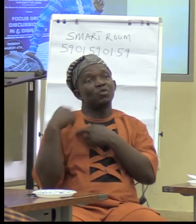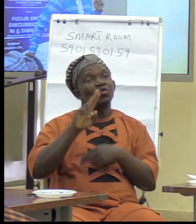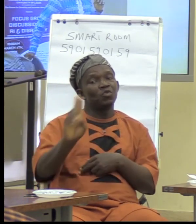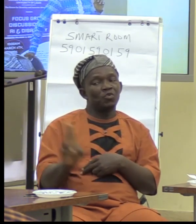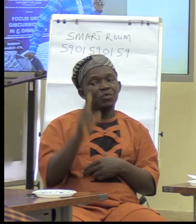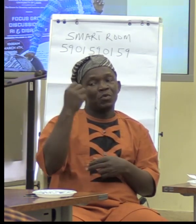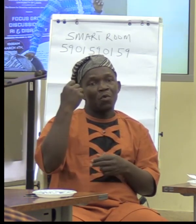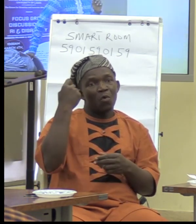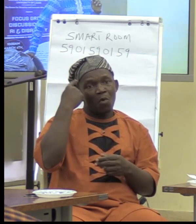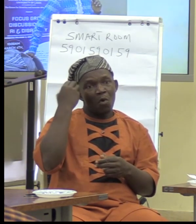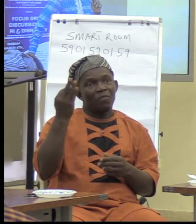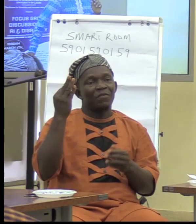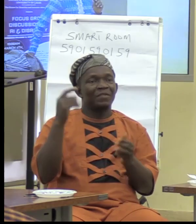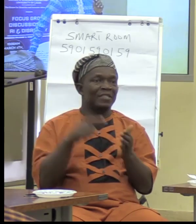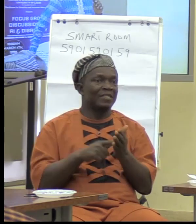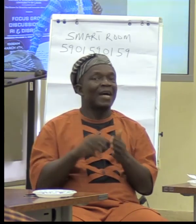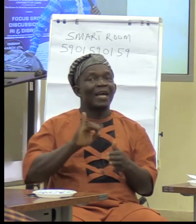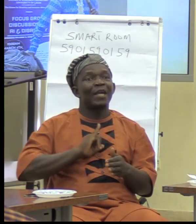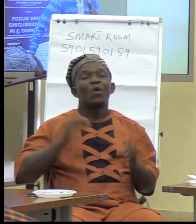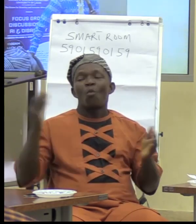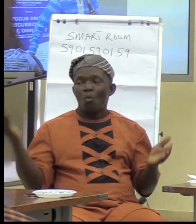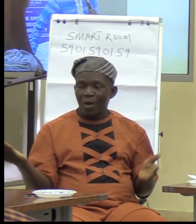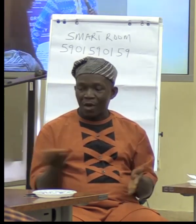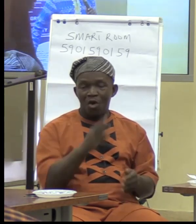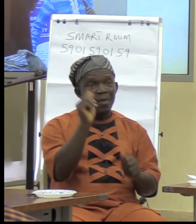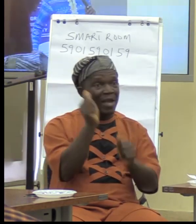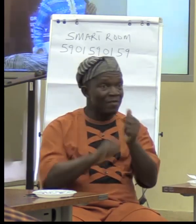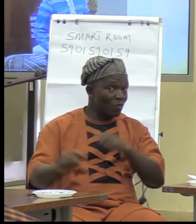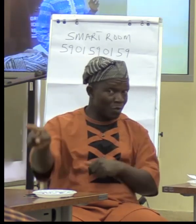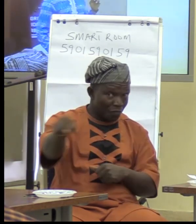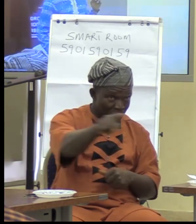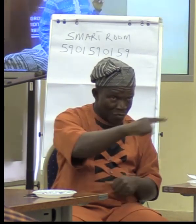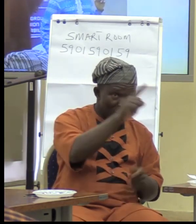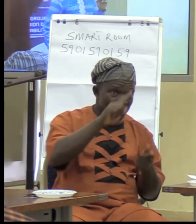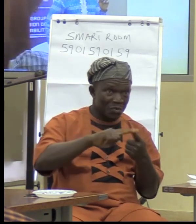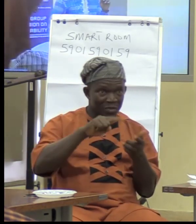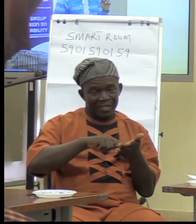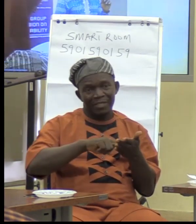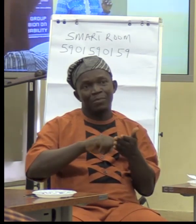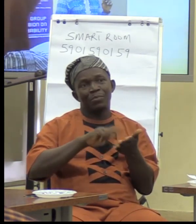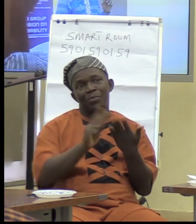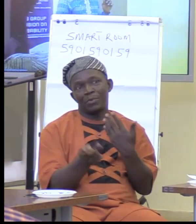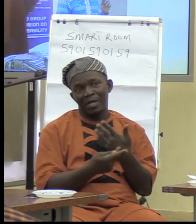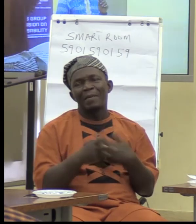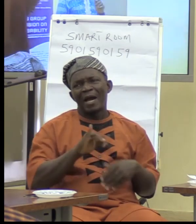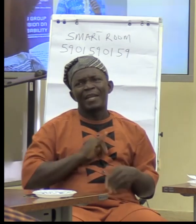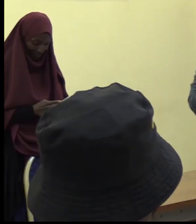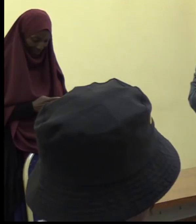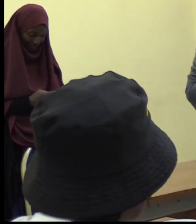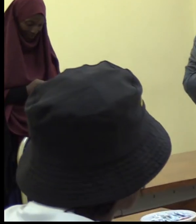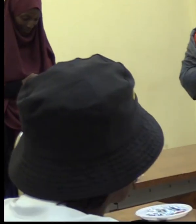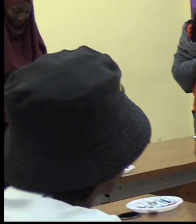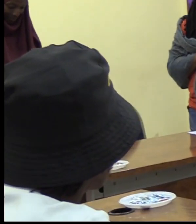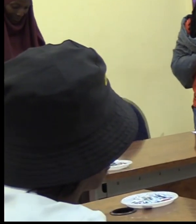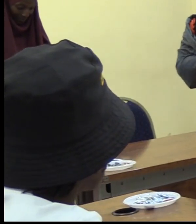to this forum today, and I look forward to a very fruitful discussion. I